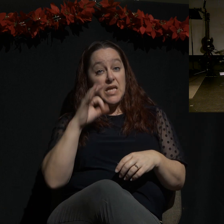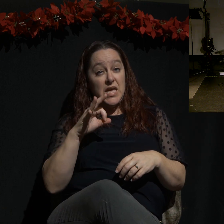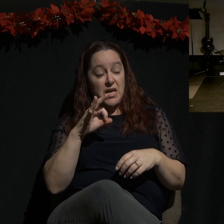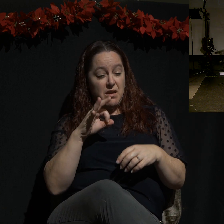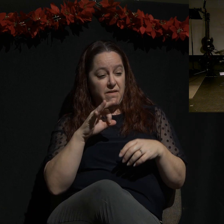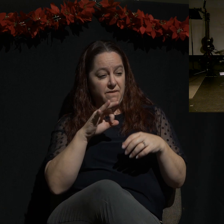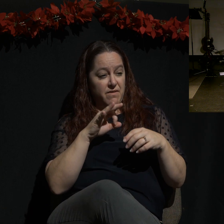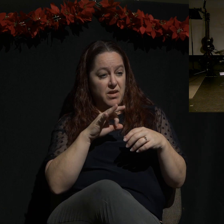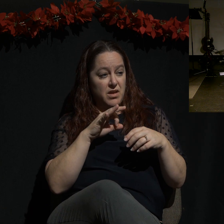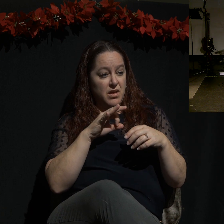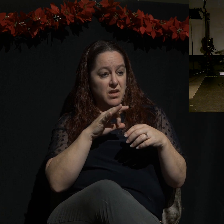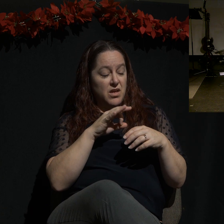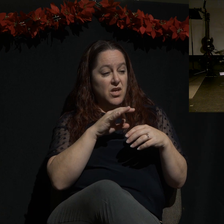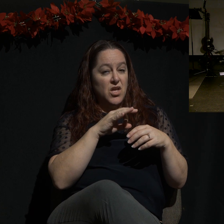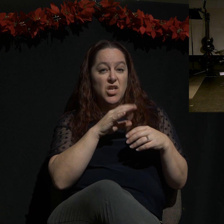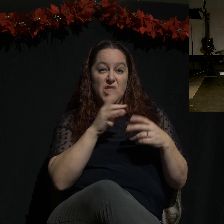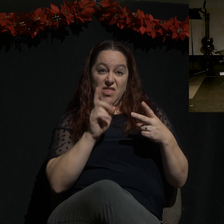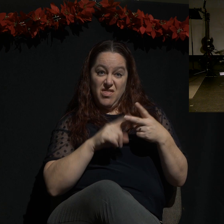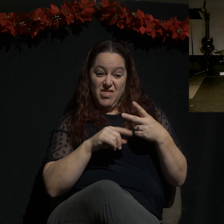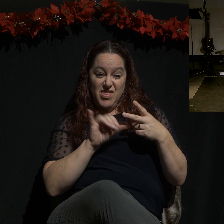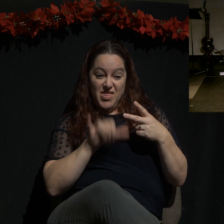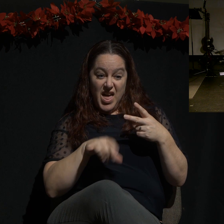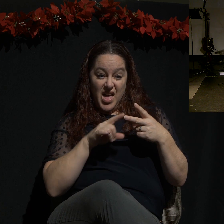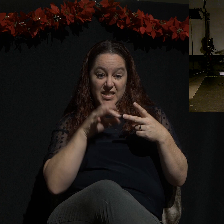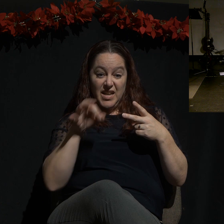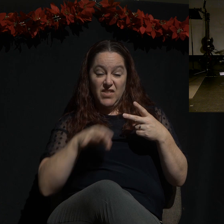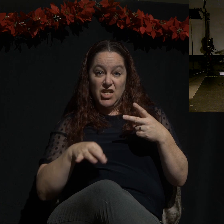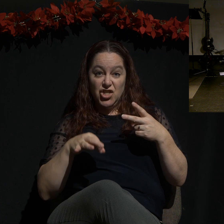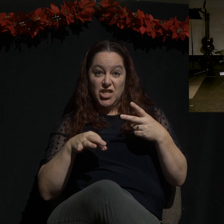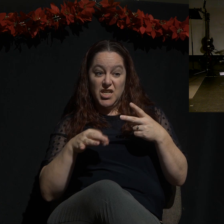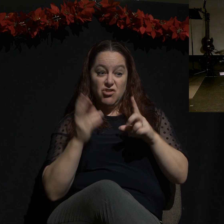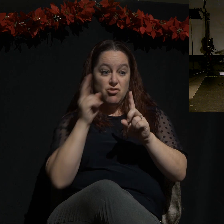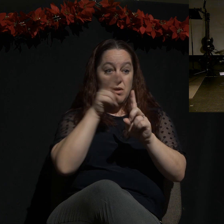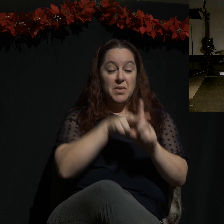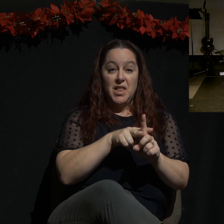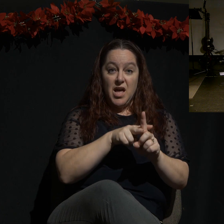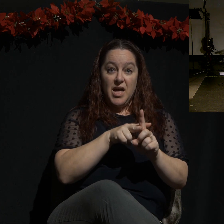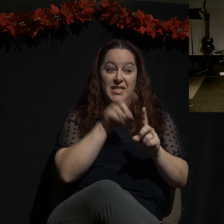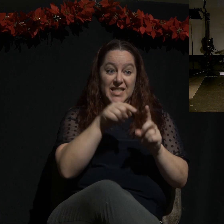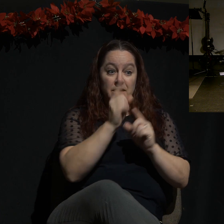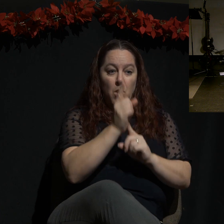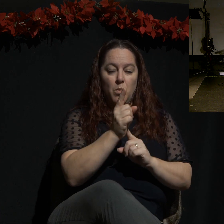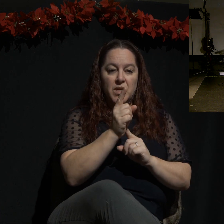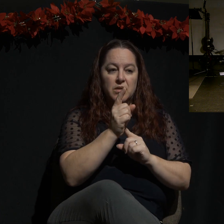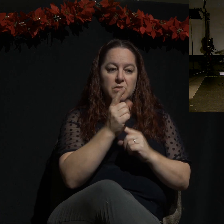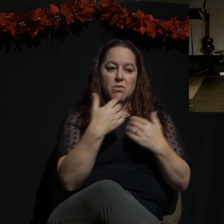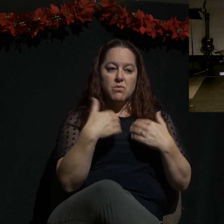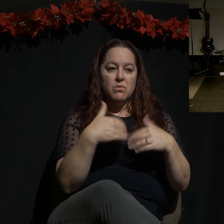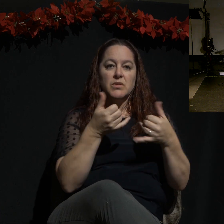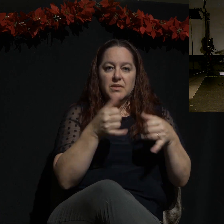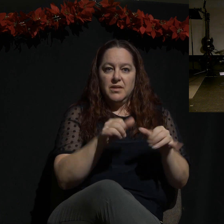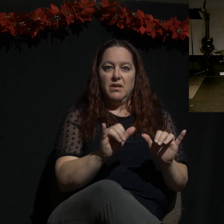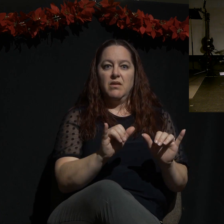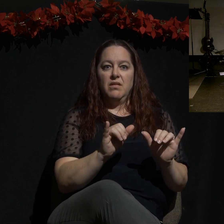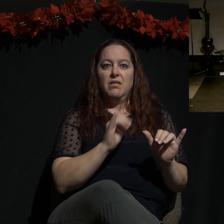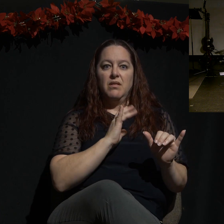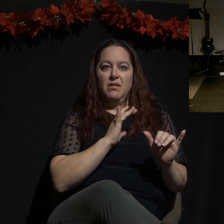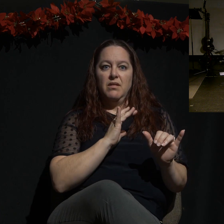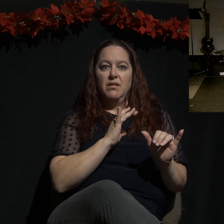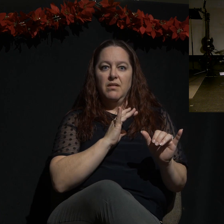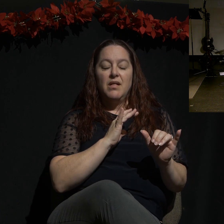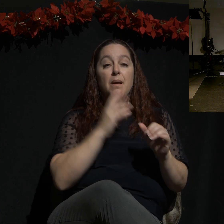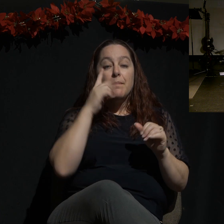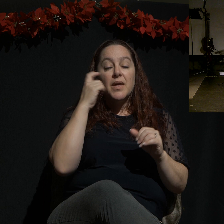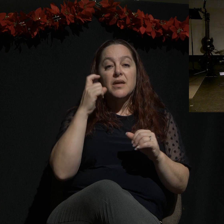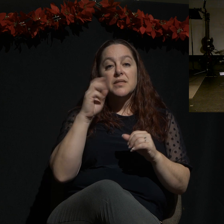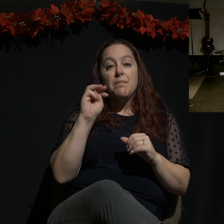that definition into this moment, you don't lose anything there. Because what happened is these magi